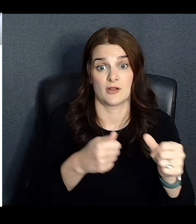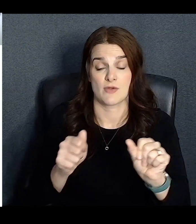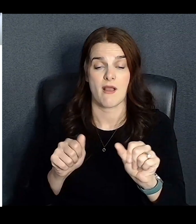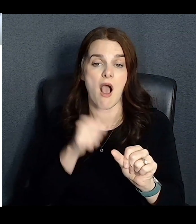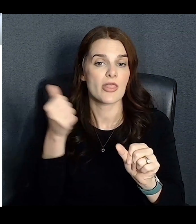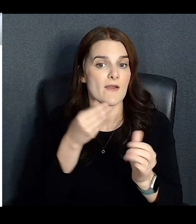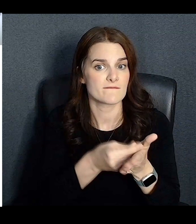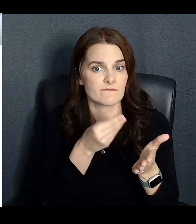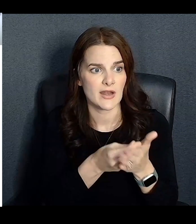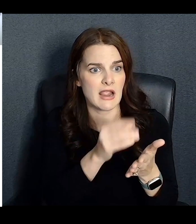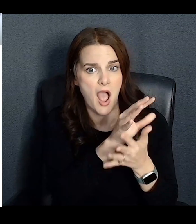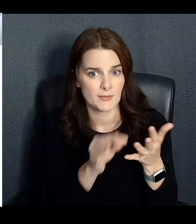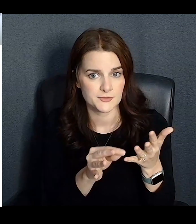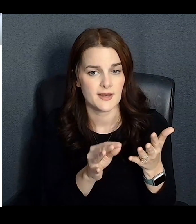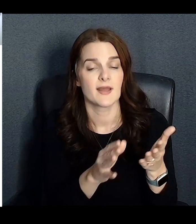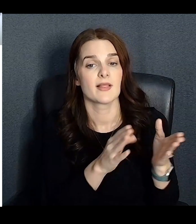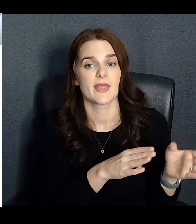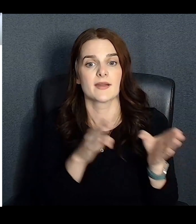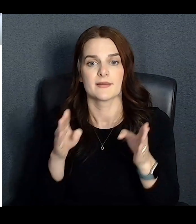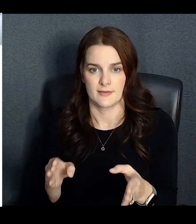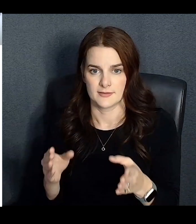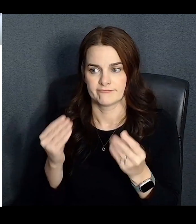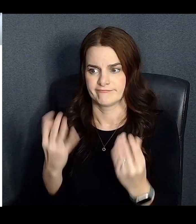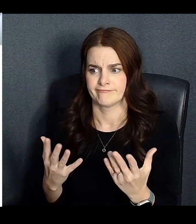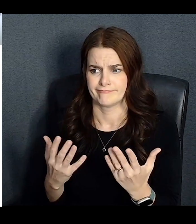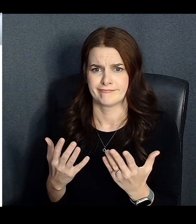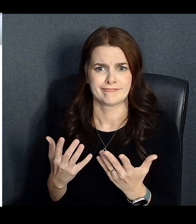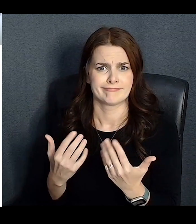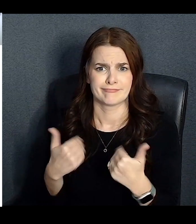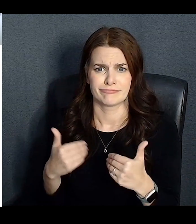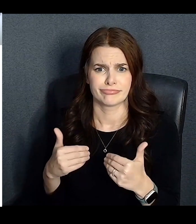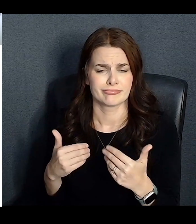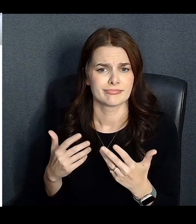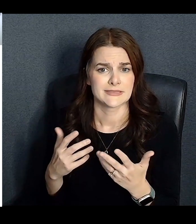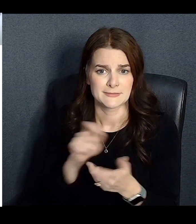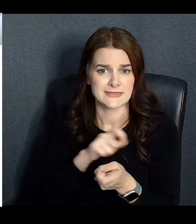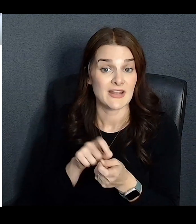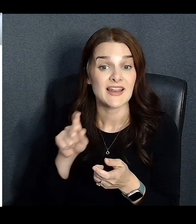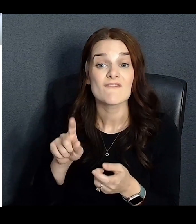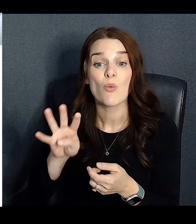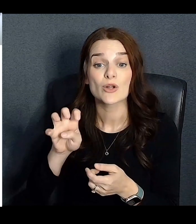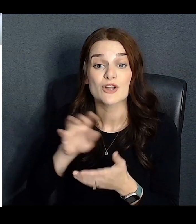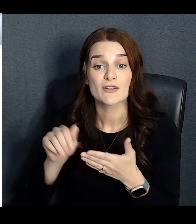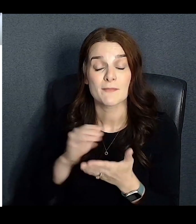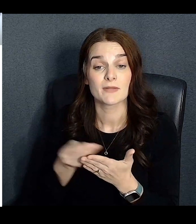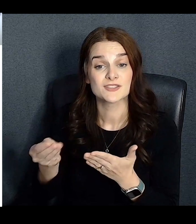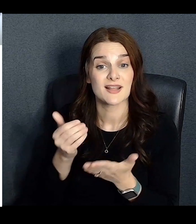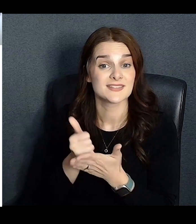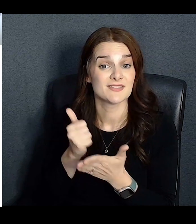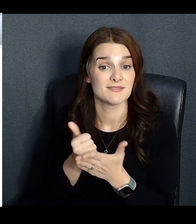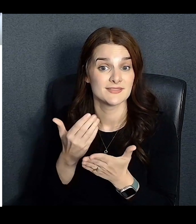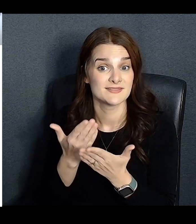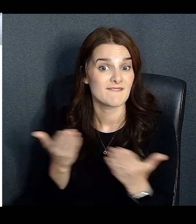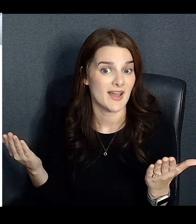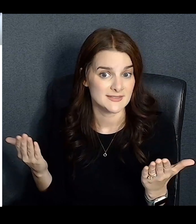or looked into, right, that just don't work out for your specific need. And this is $400 to purchase an